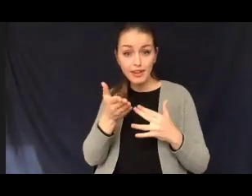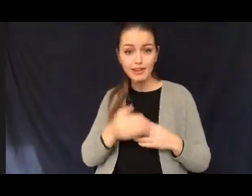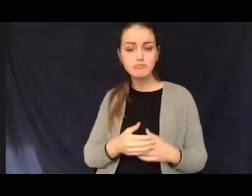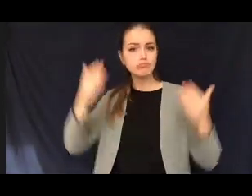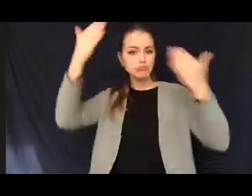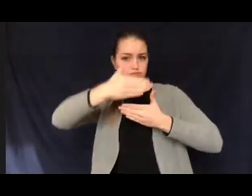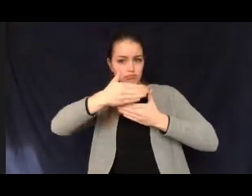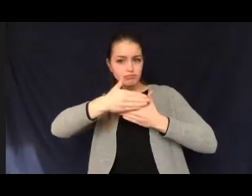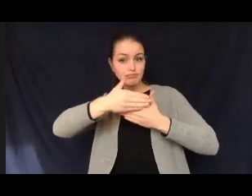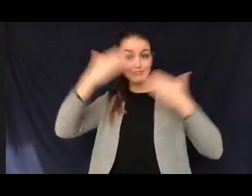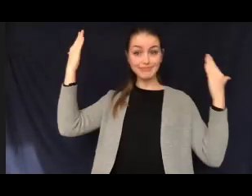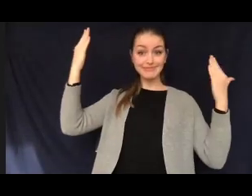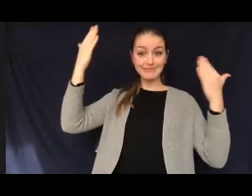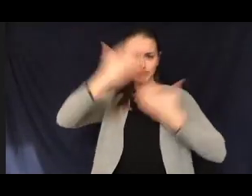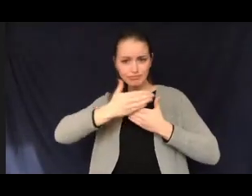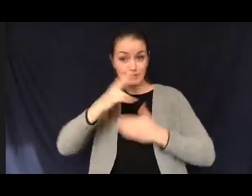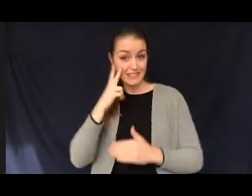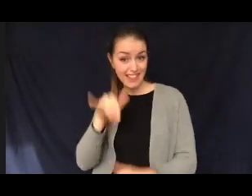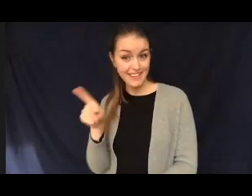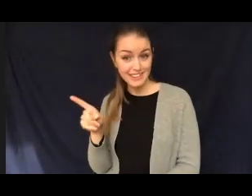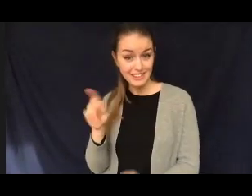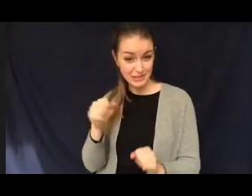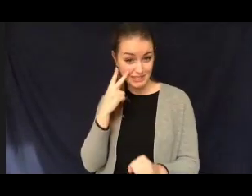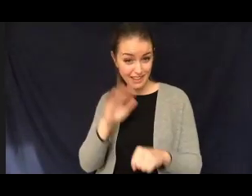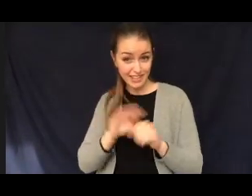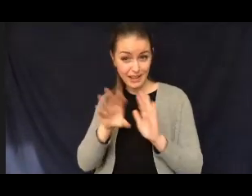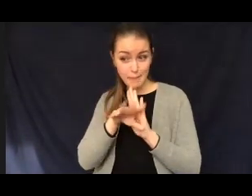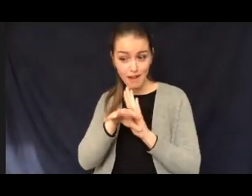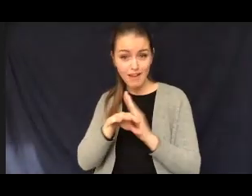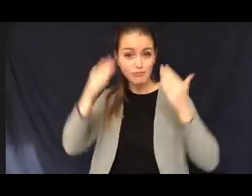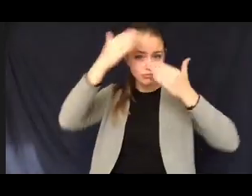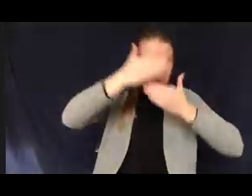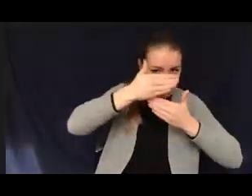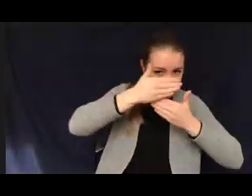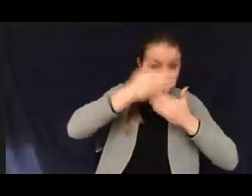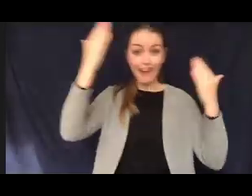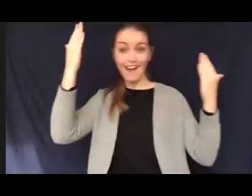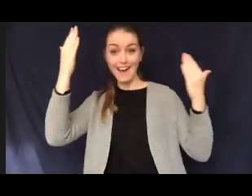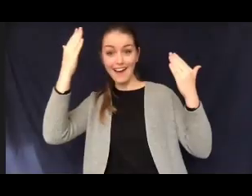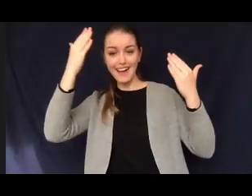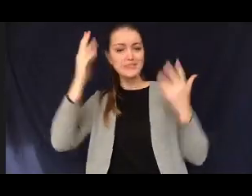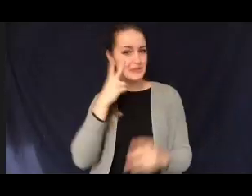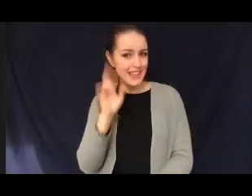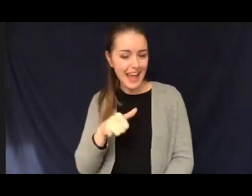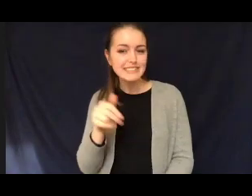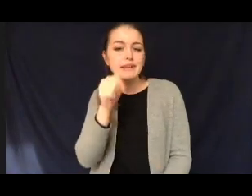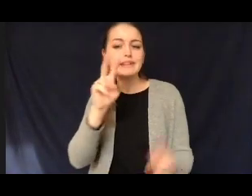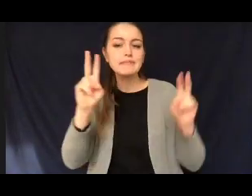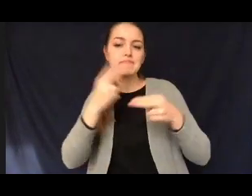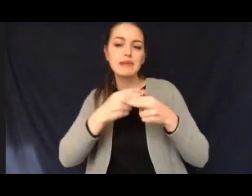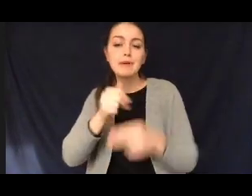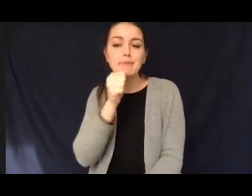Shaded in there. Oh. Is that showing up on camera? Unshaded, shaded. So it's Yeah. called privacy glass.